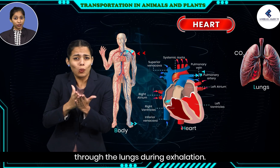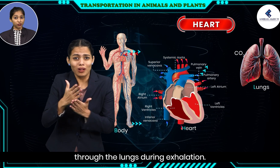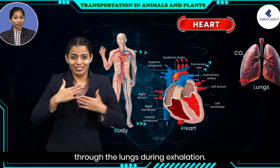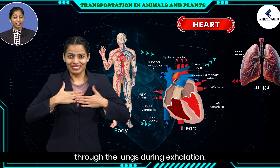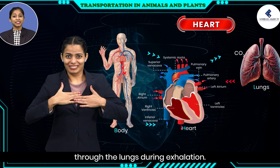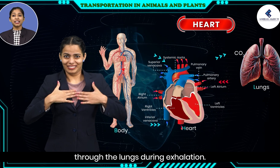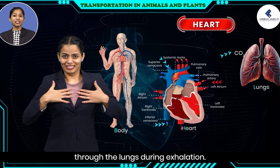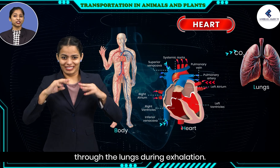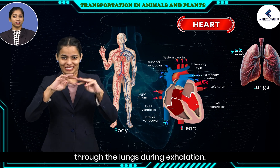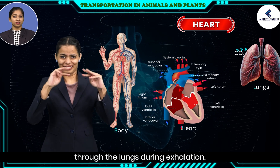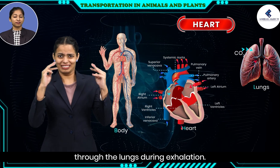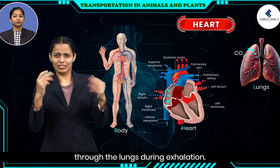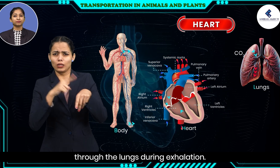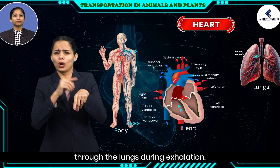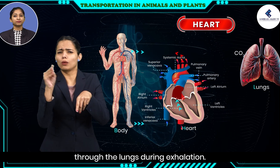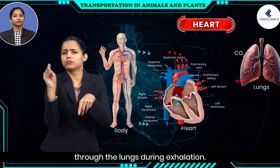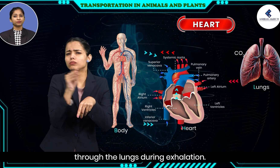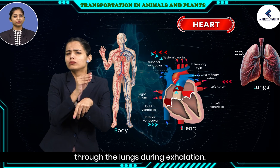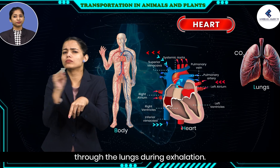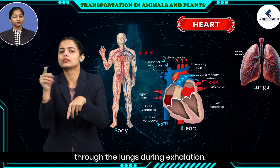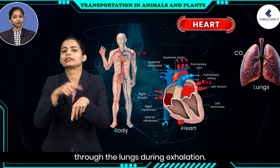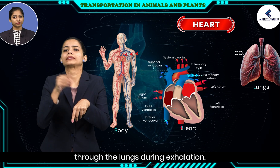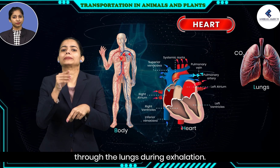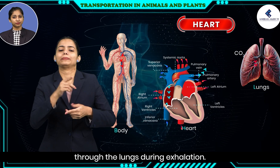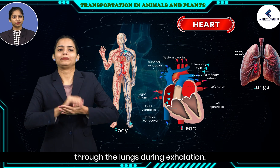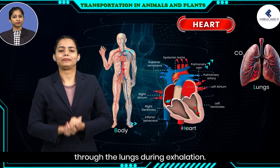lungs during exhalation.